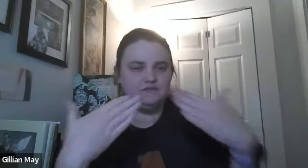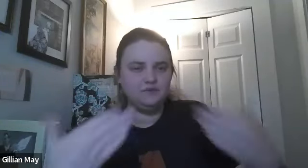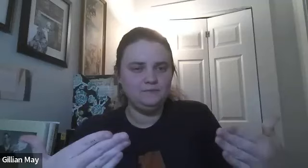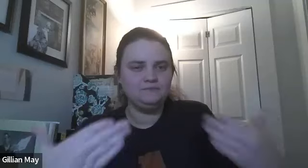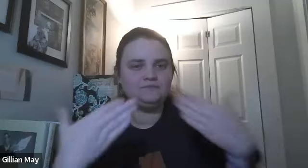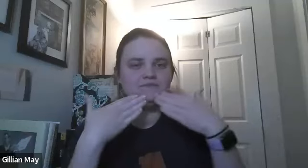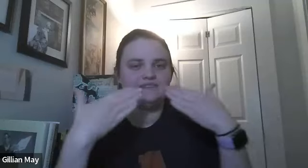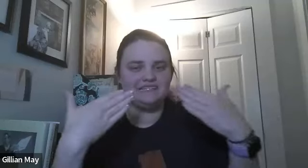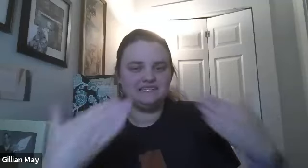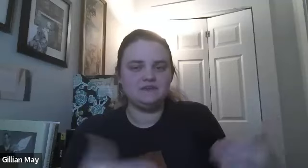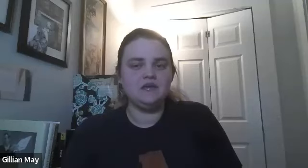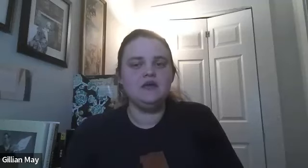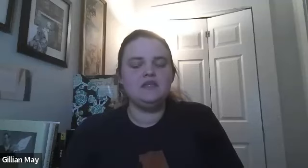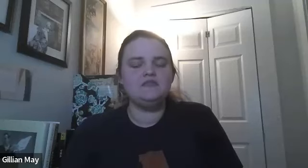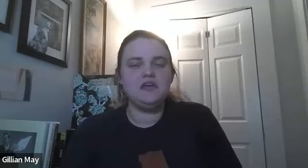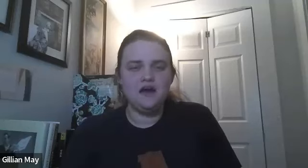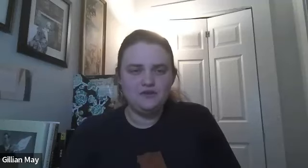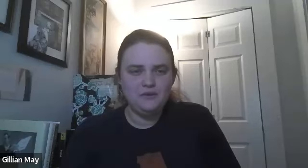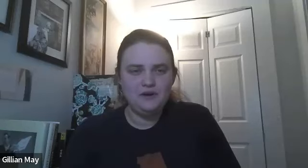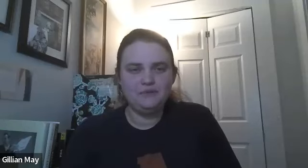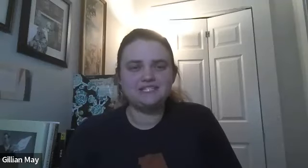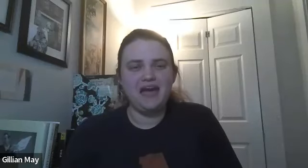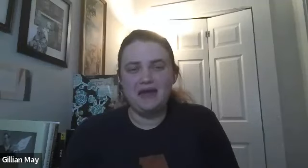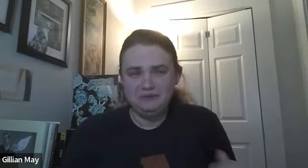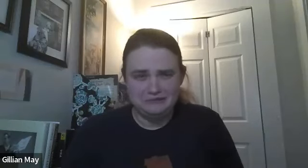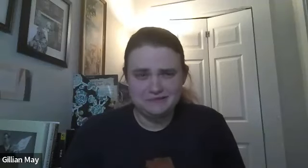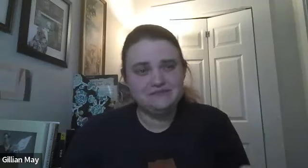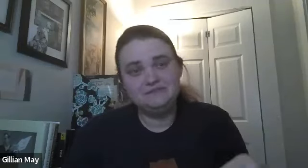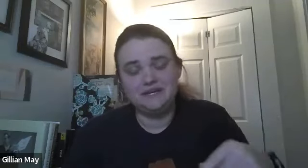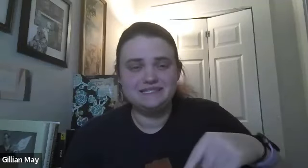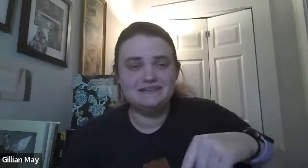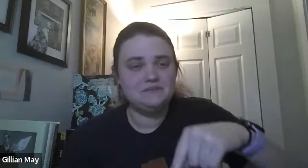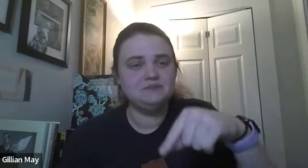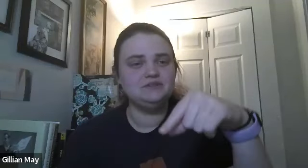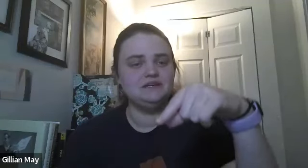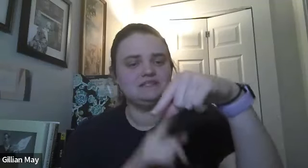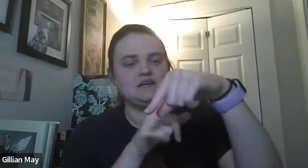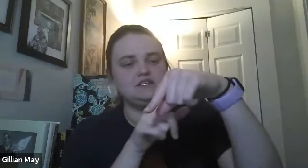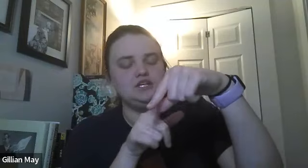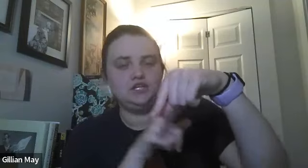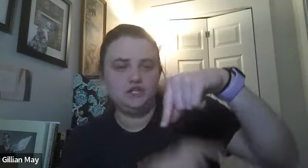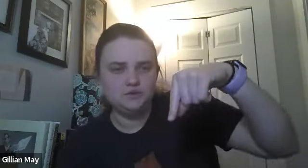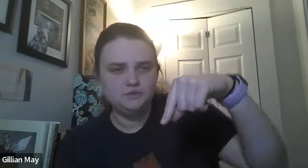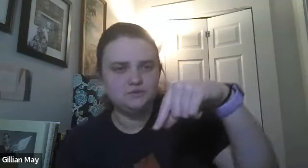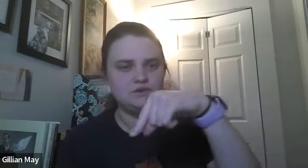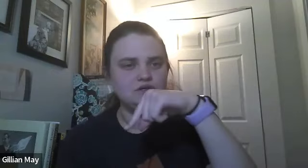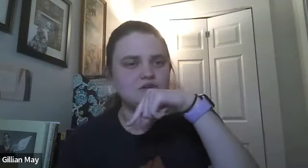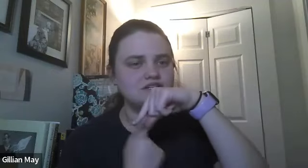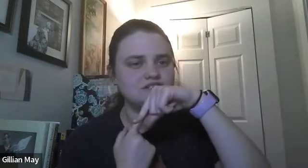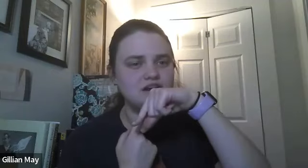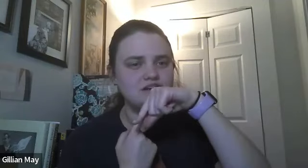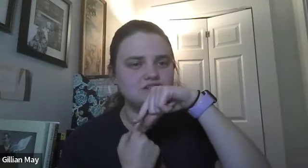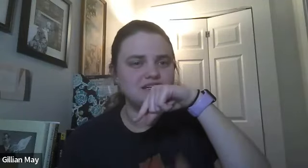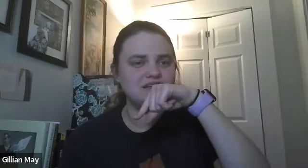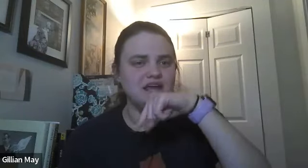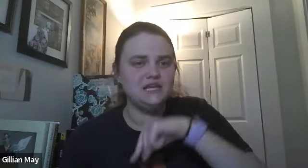thankful. Thanksgiving. The other one, which I don't use often, but I see a lot of people do, it's a Q. You're going to start at your chin and you